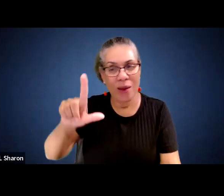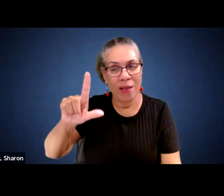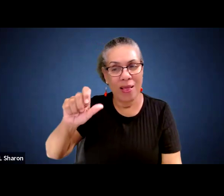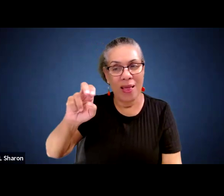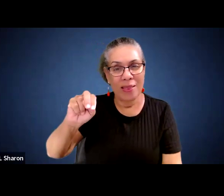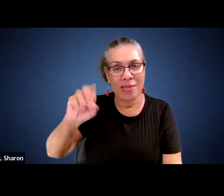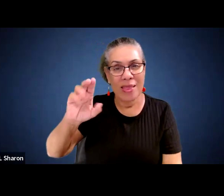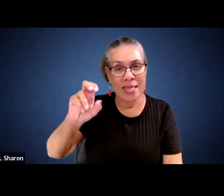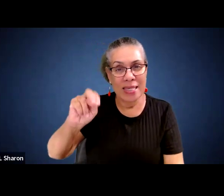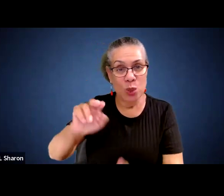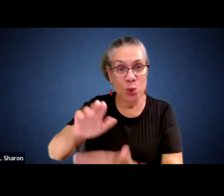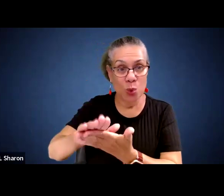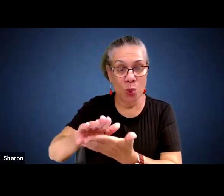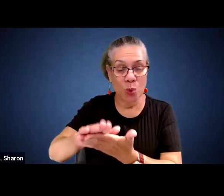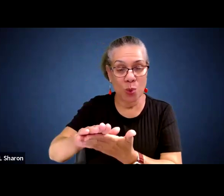School, but